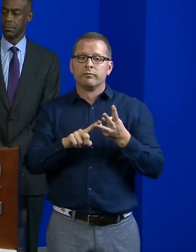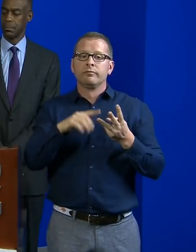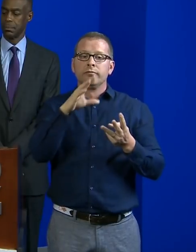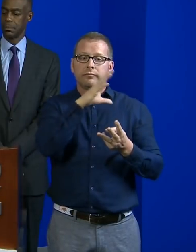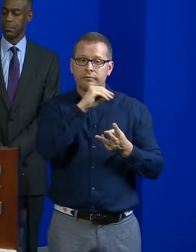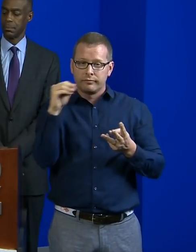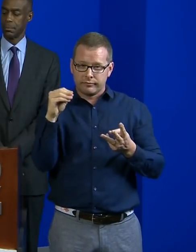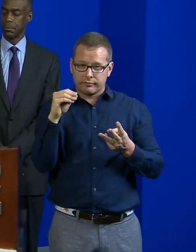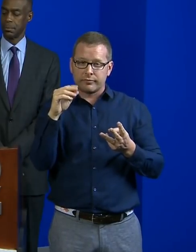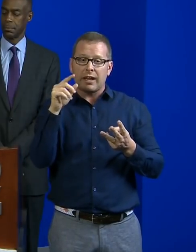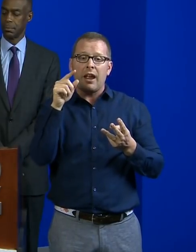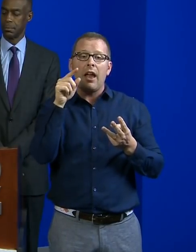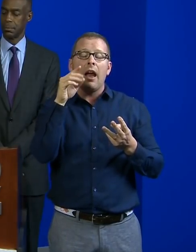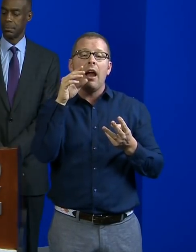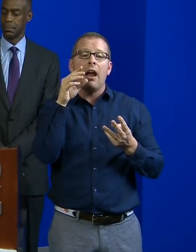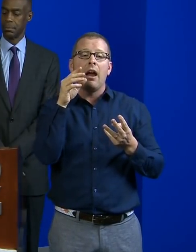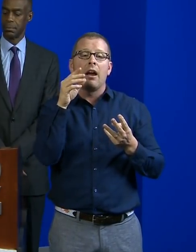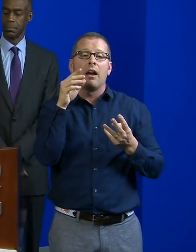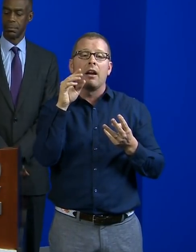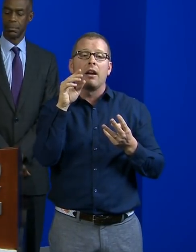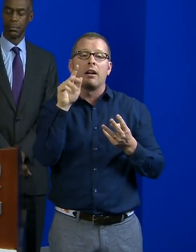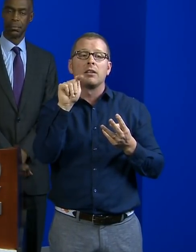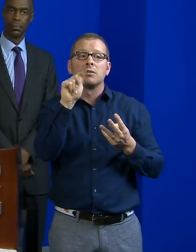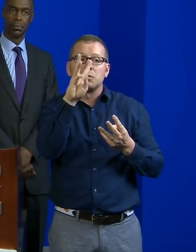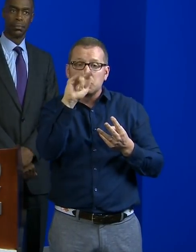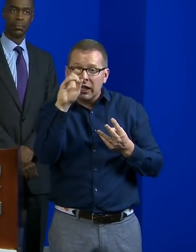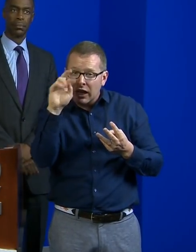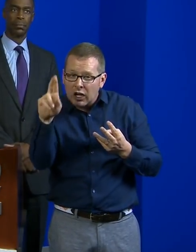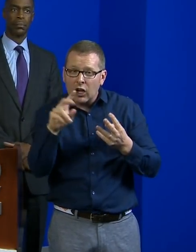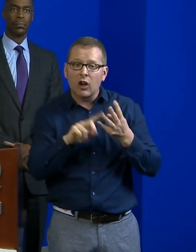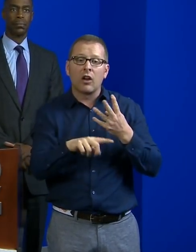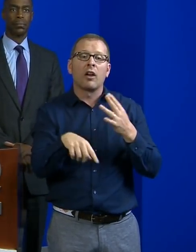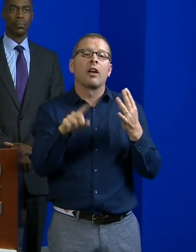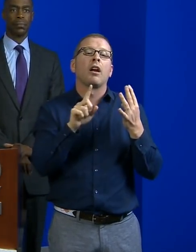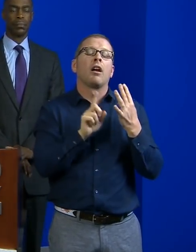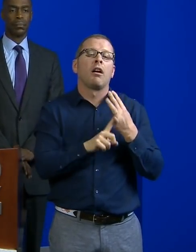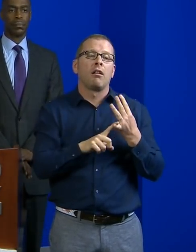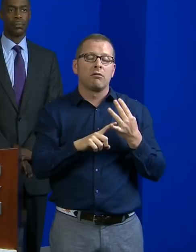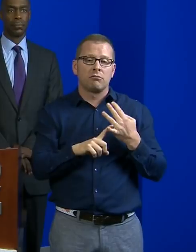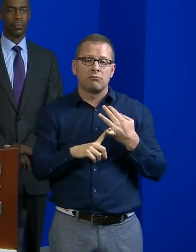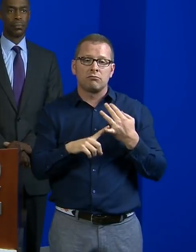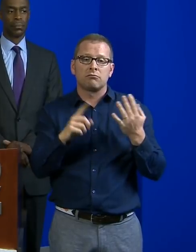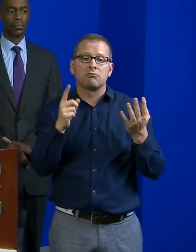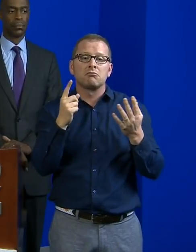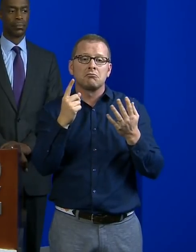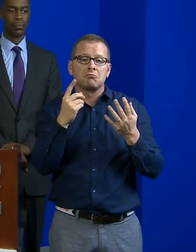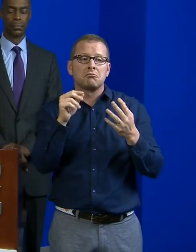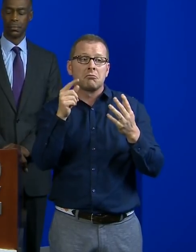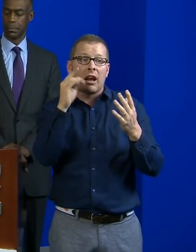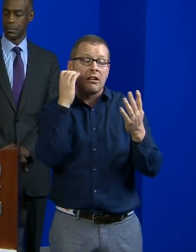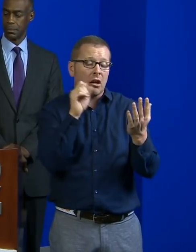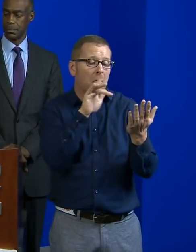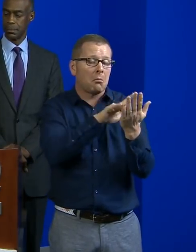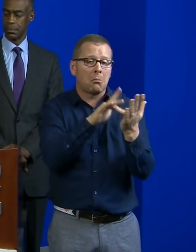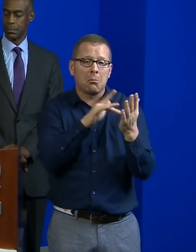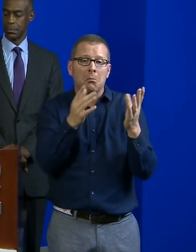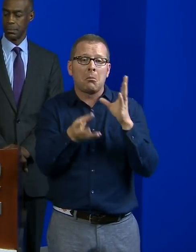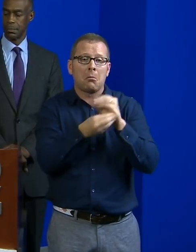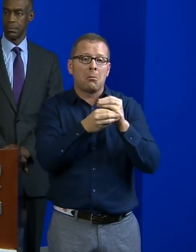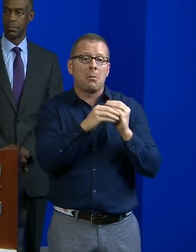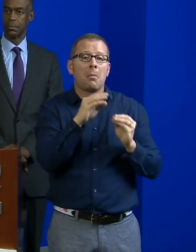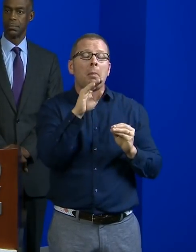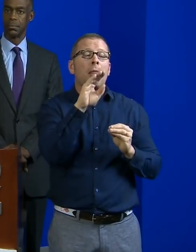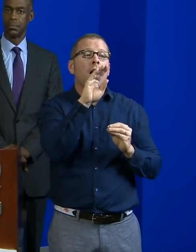to Broward County's new emergency alert notification system called Alert Broward. Here is where you'll get the most recent